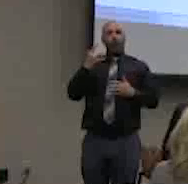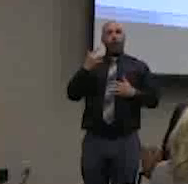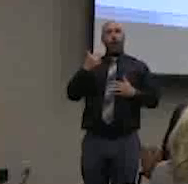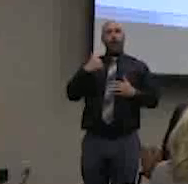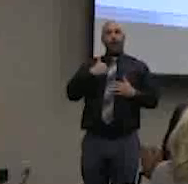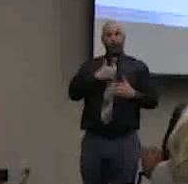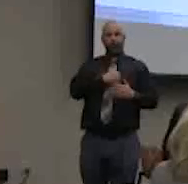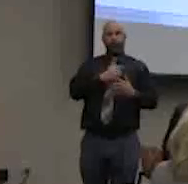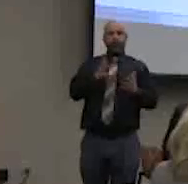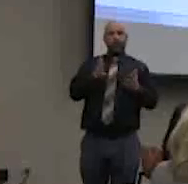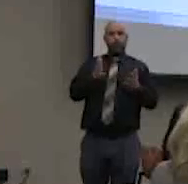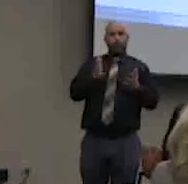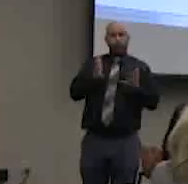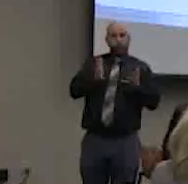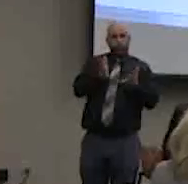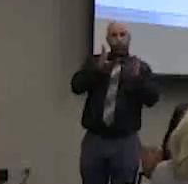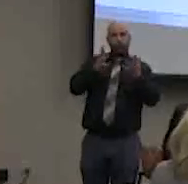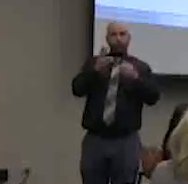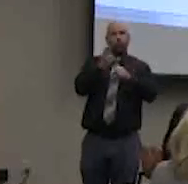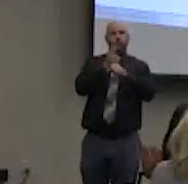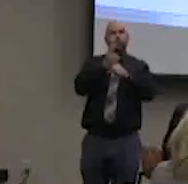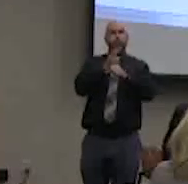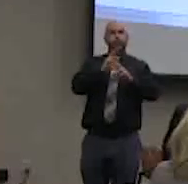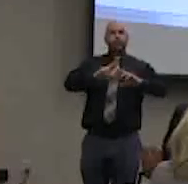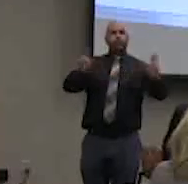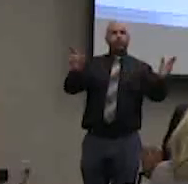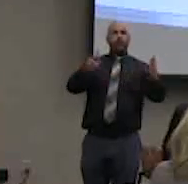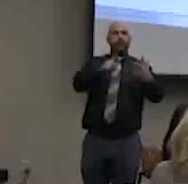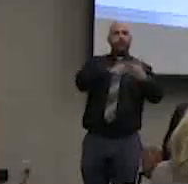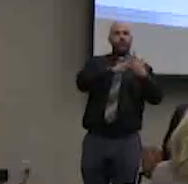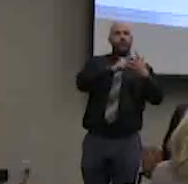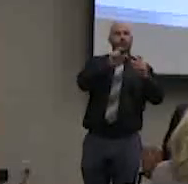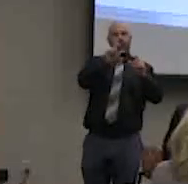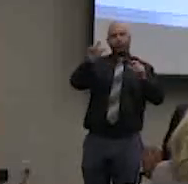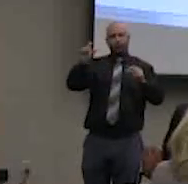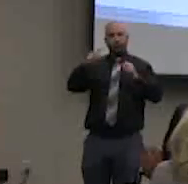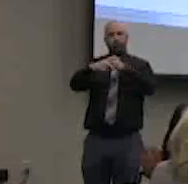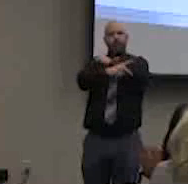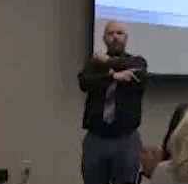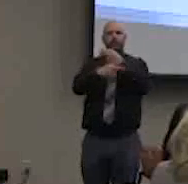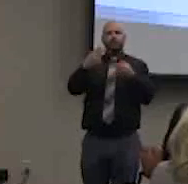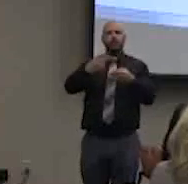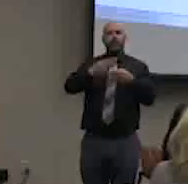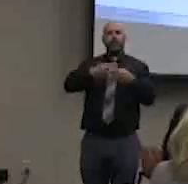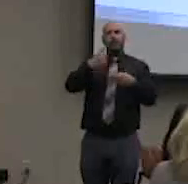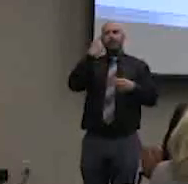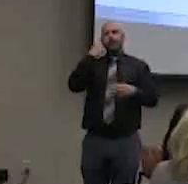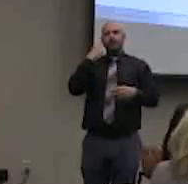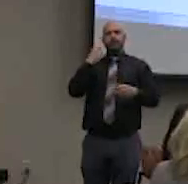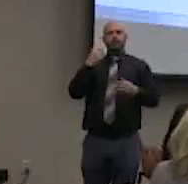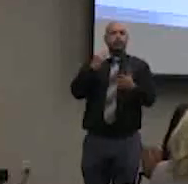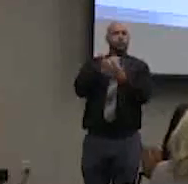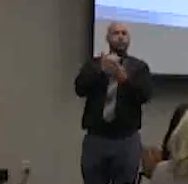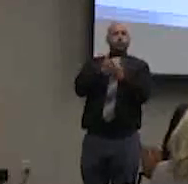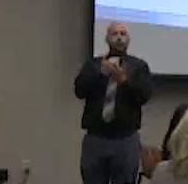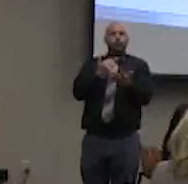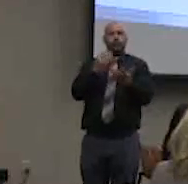Start insert parish name was because they are so new and unknown. We felt like at least if we just do the